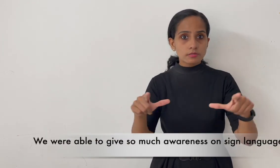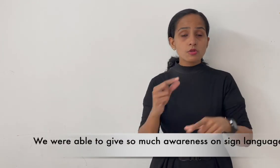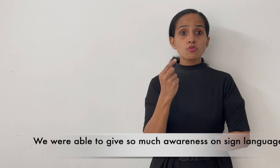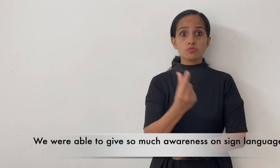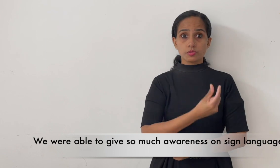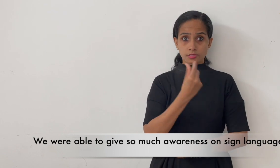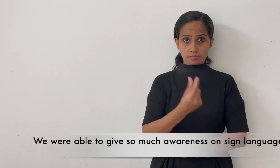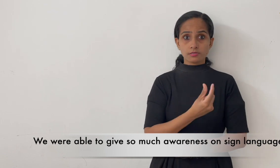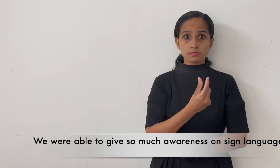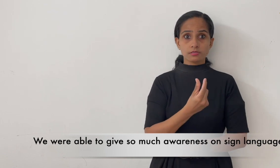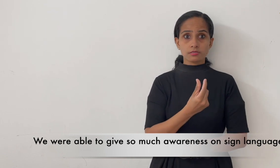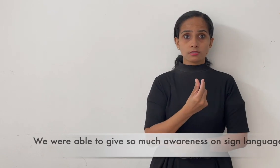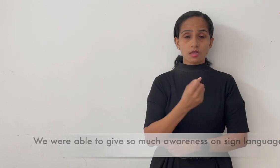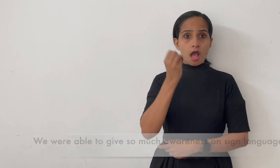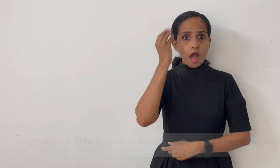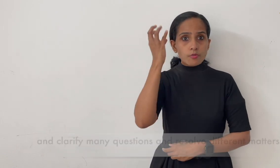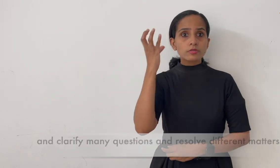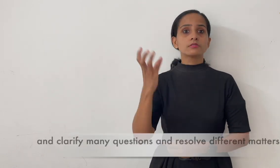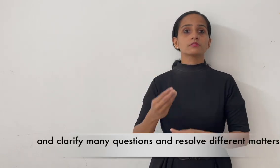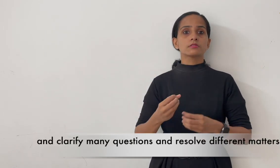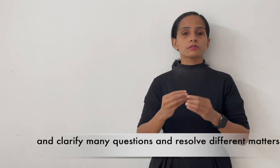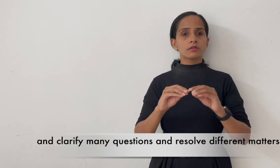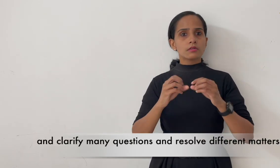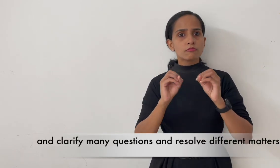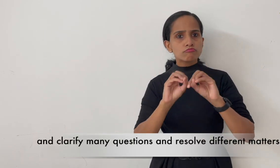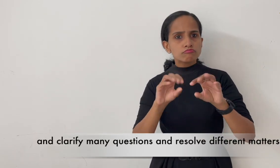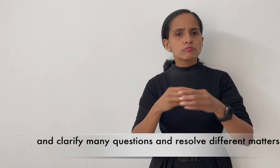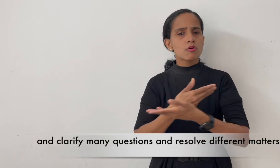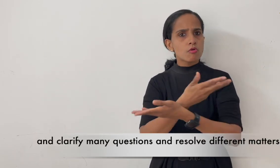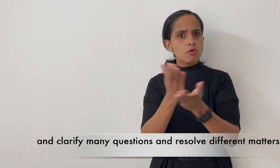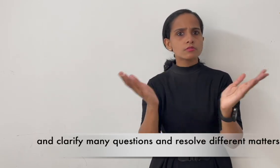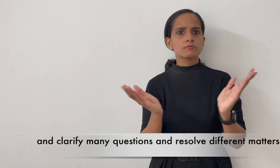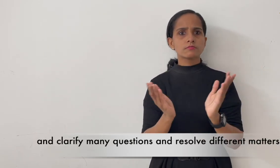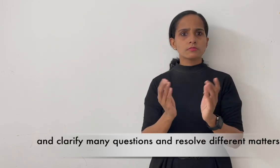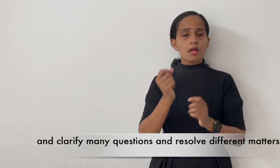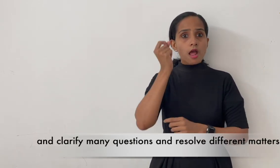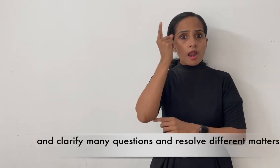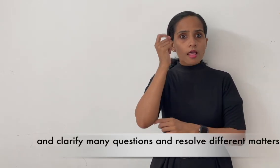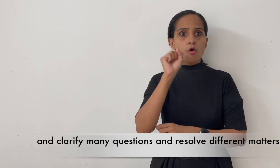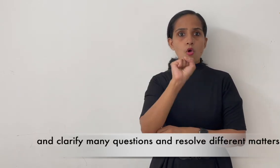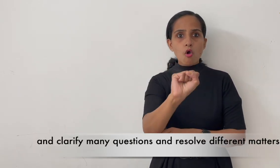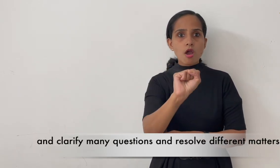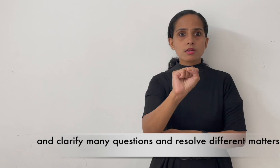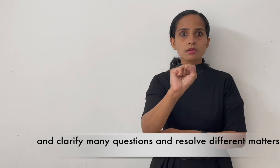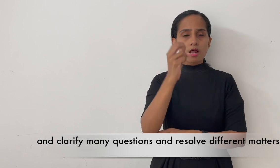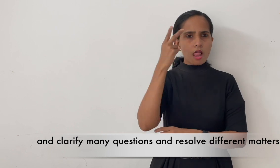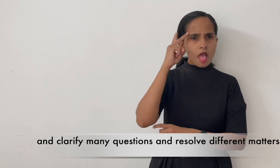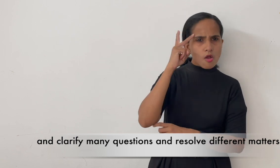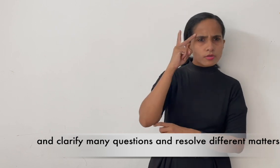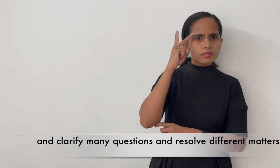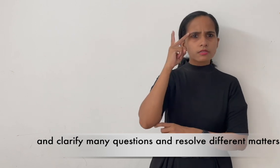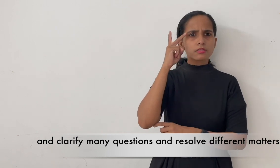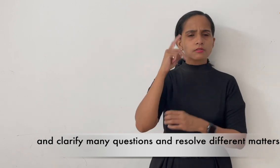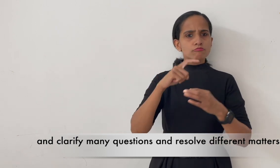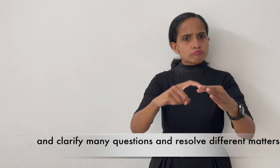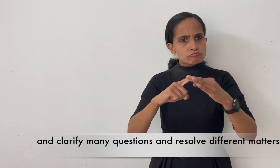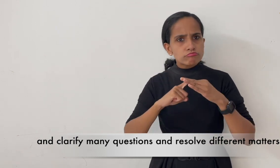on sign language and clarify many questions and resolve different matters.